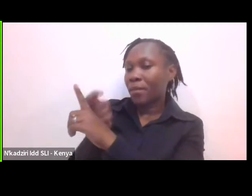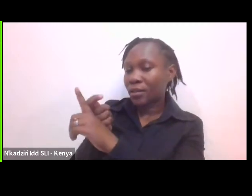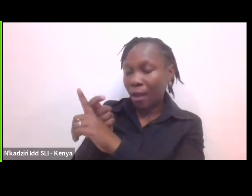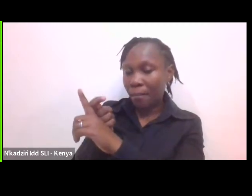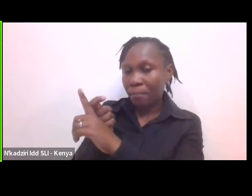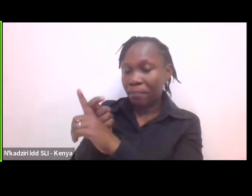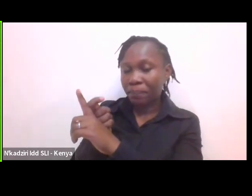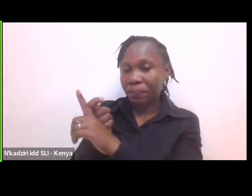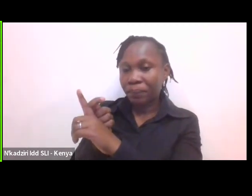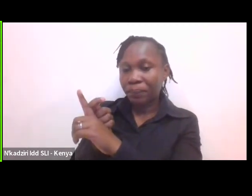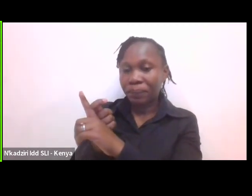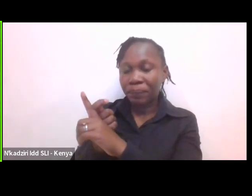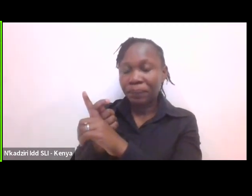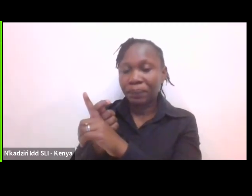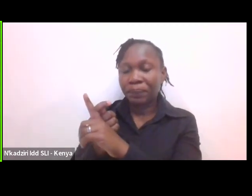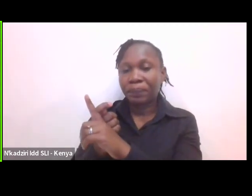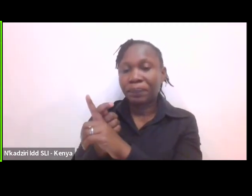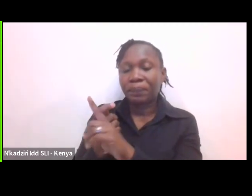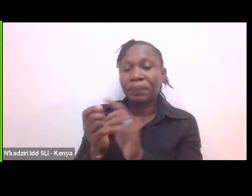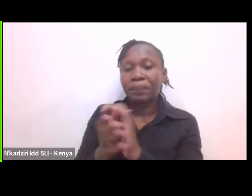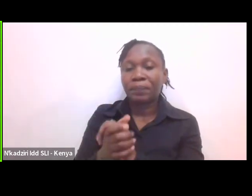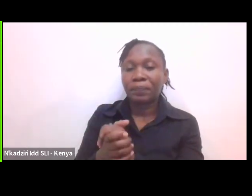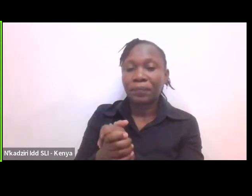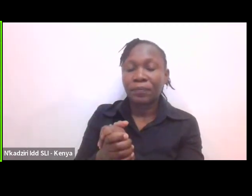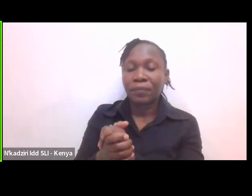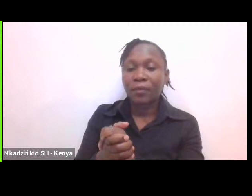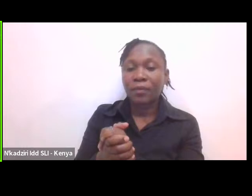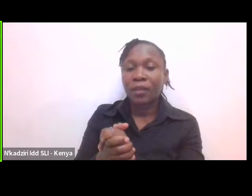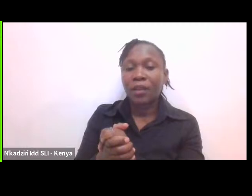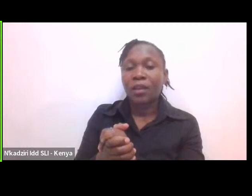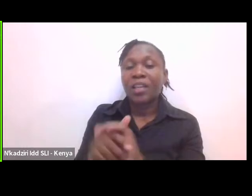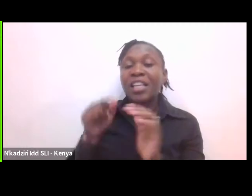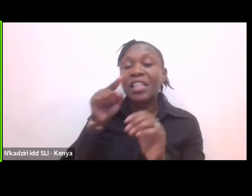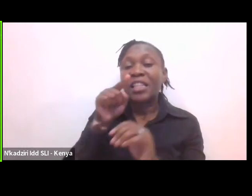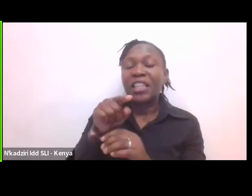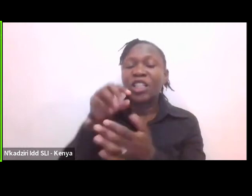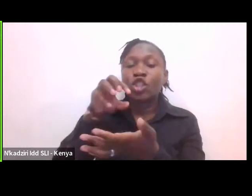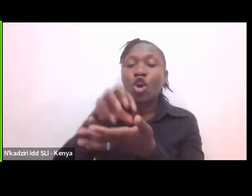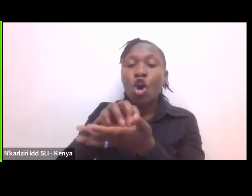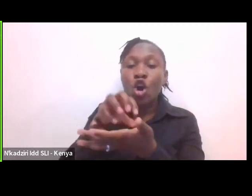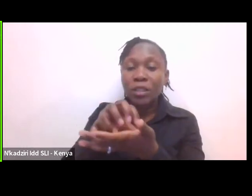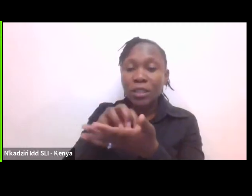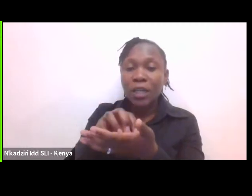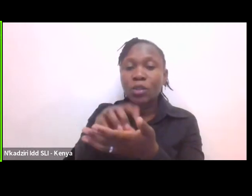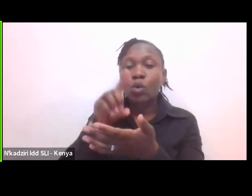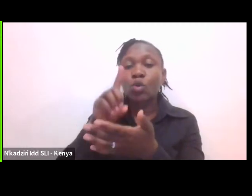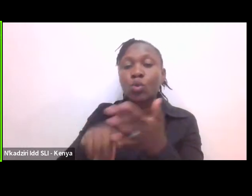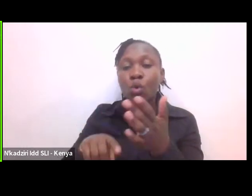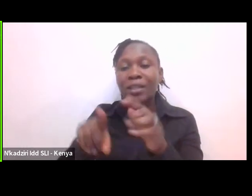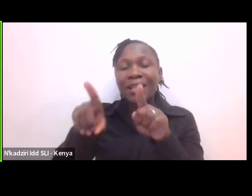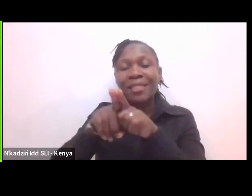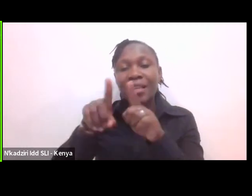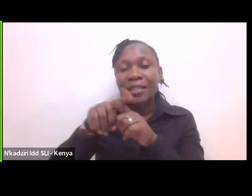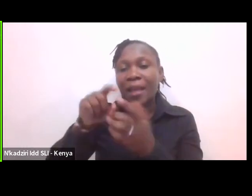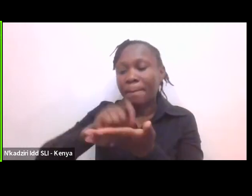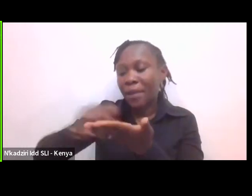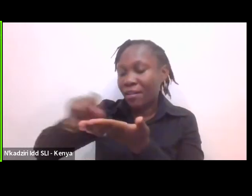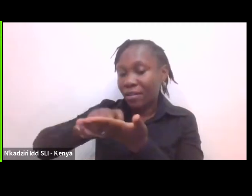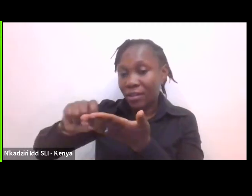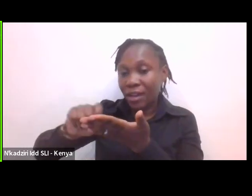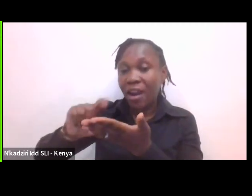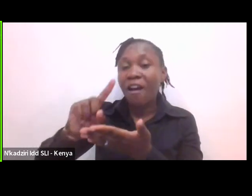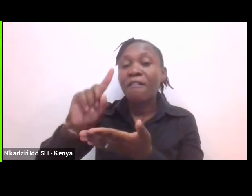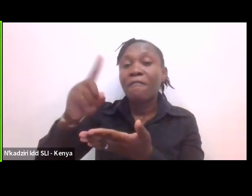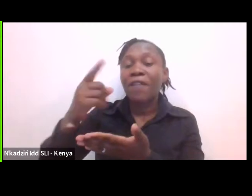set literary texts. The curriculum content was the set texts. But for the first 3 terms of